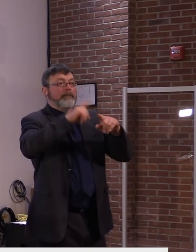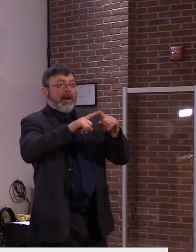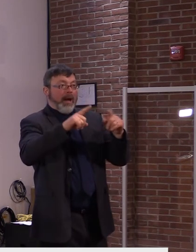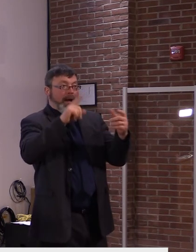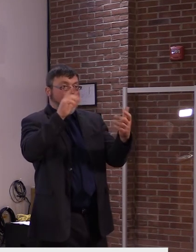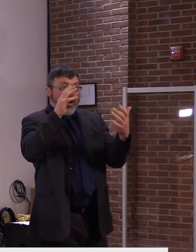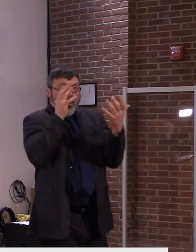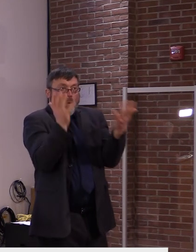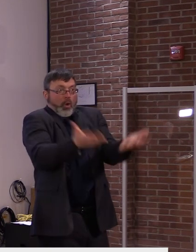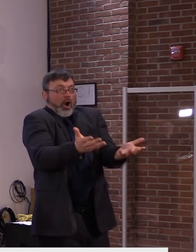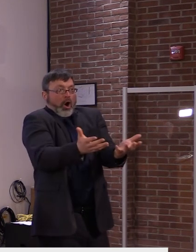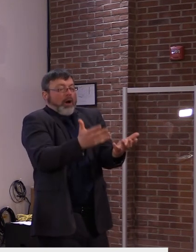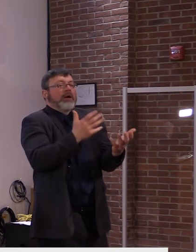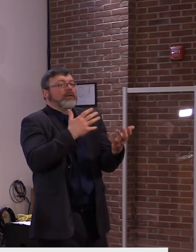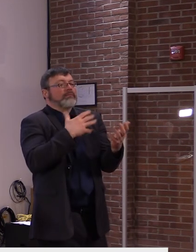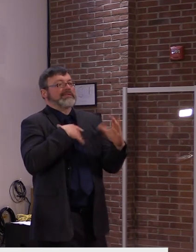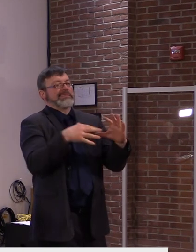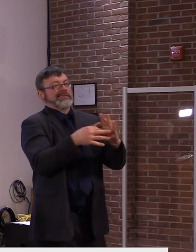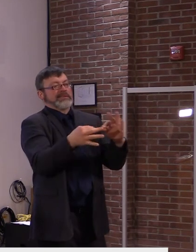all I can say right now is there will be